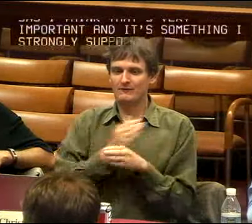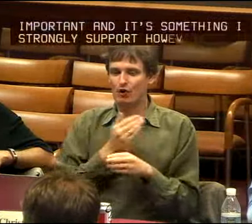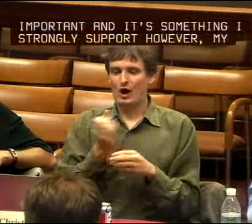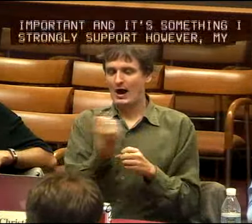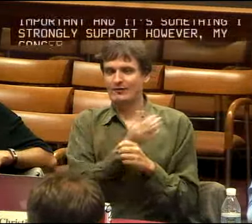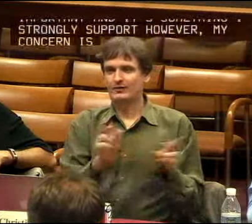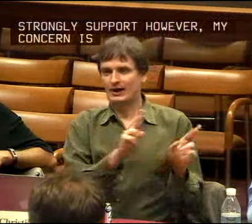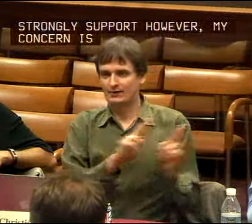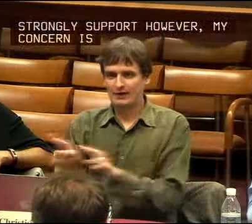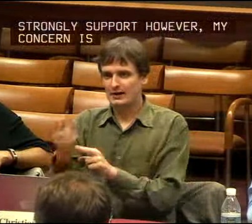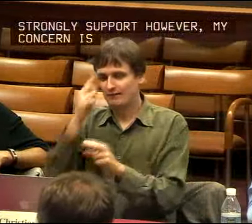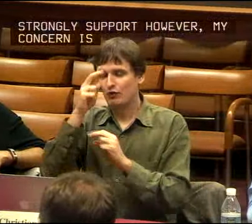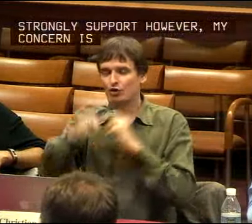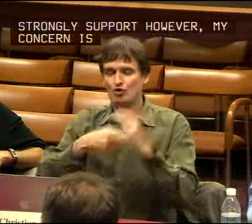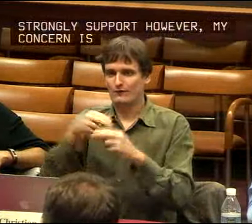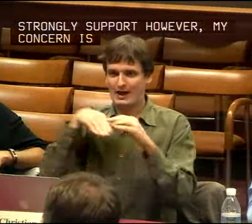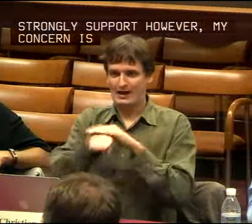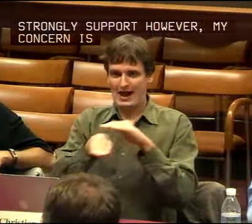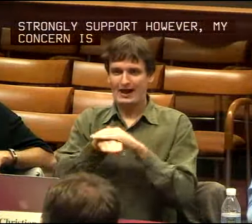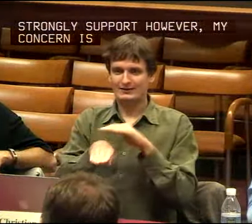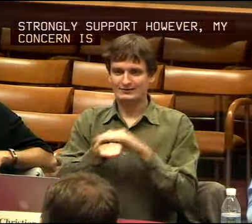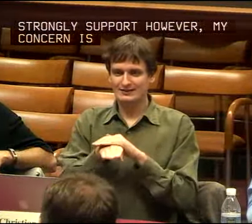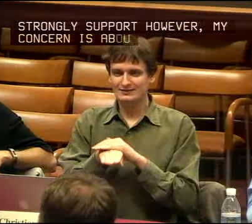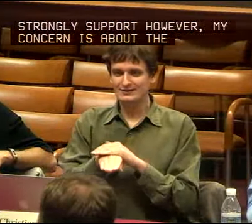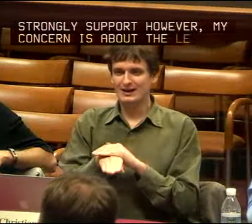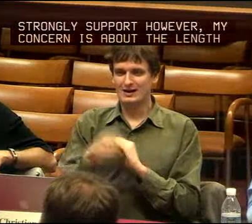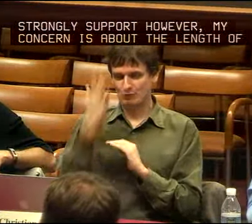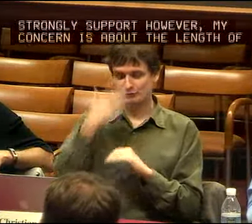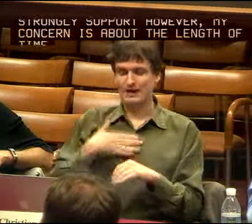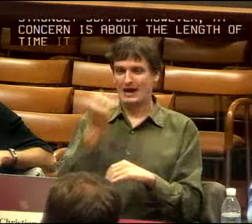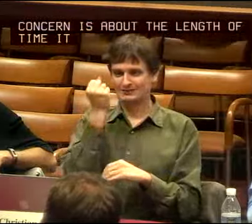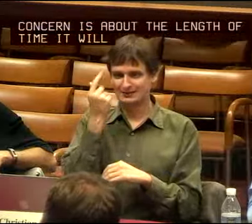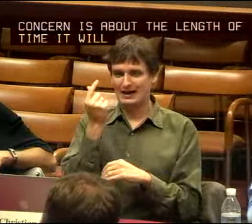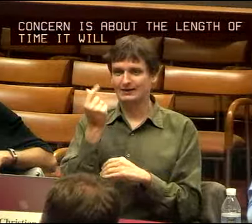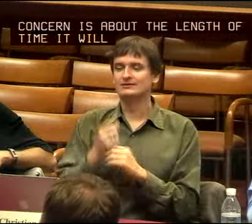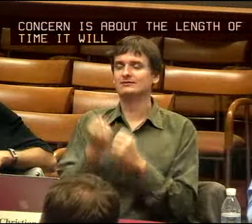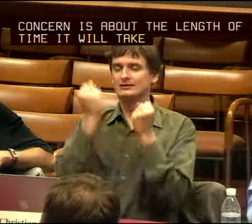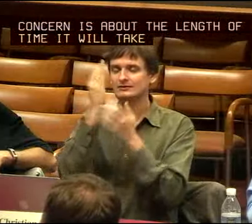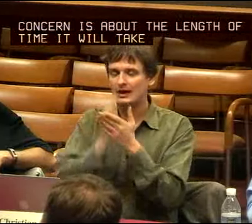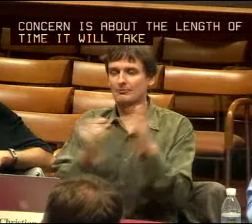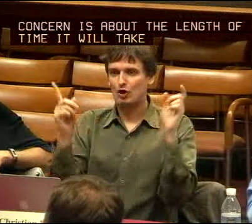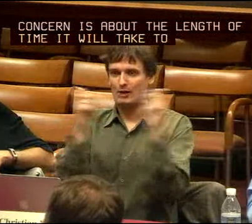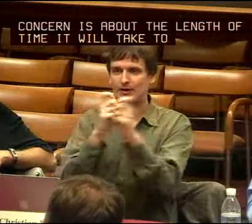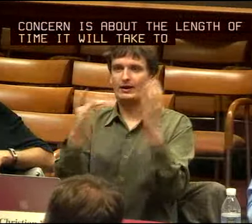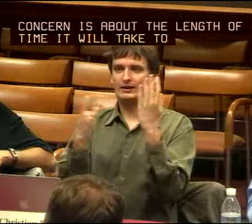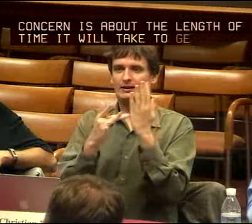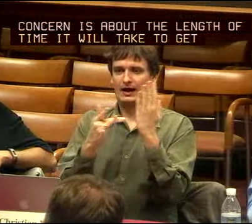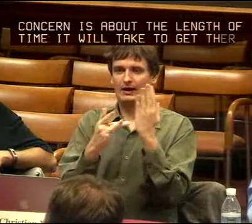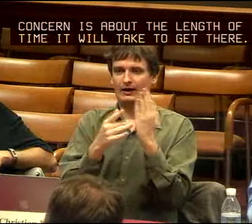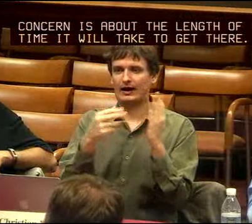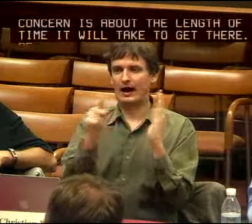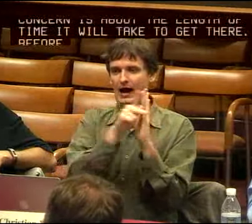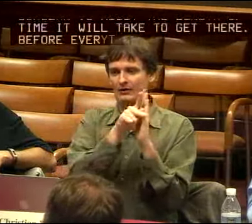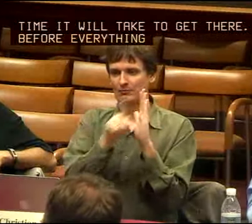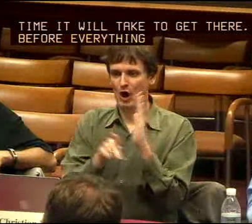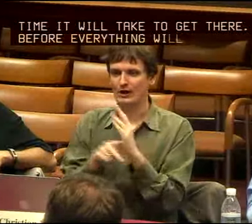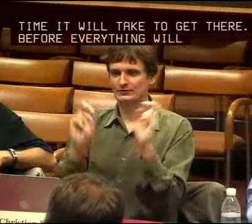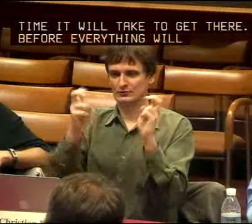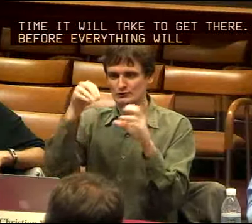there before everything will be ready for universal access. Because it's my understanding that it's quite complicated